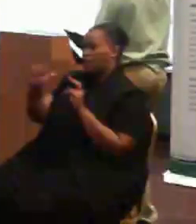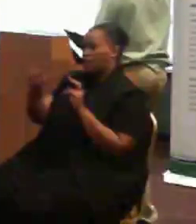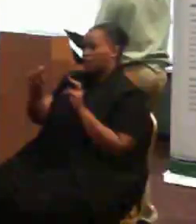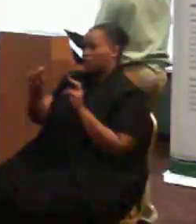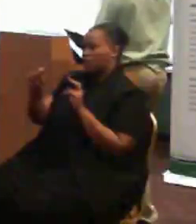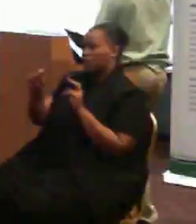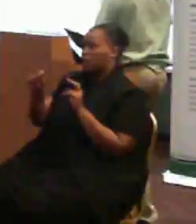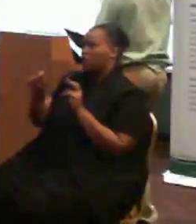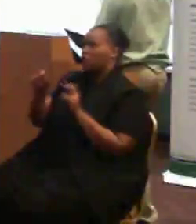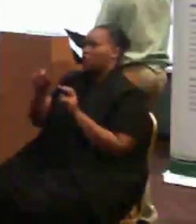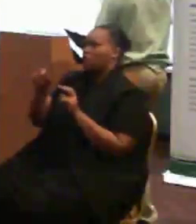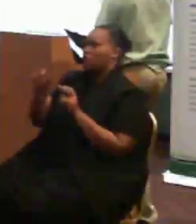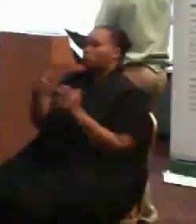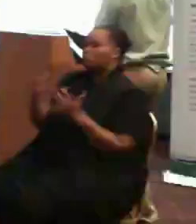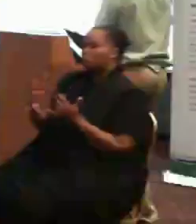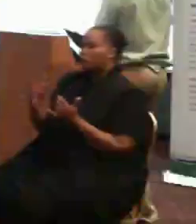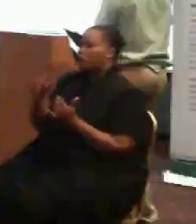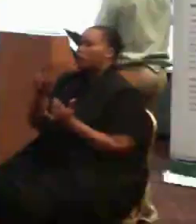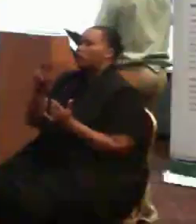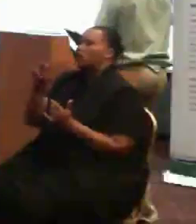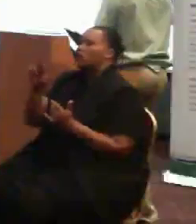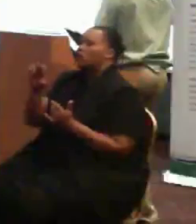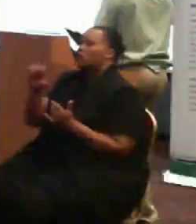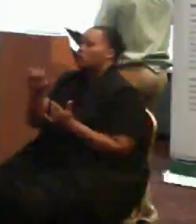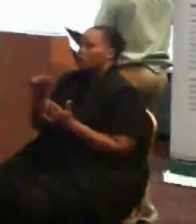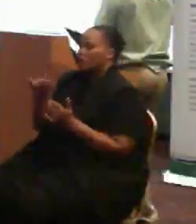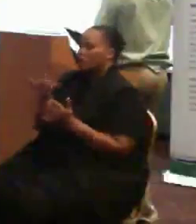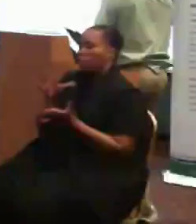registration applications currently on your desk.